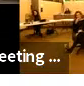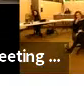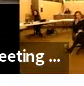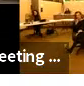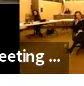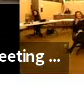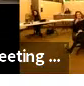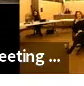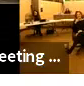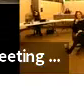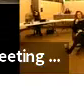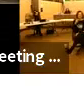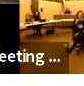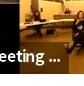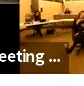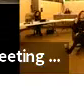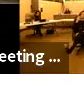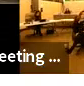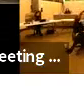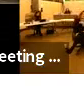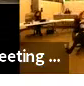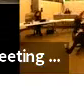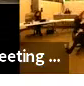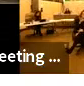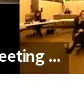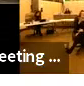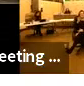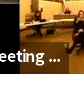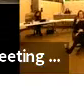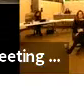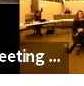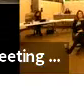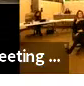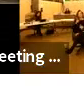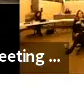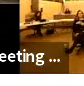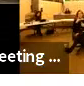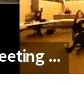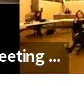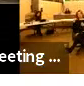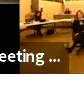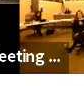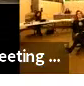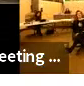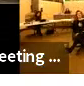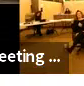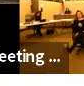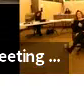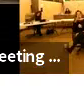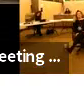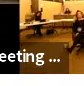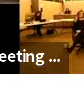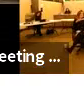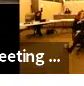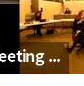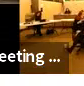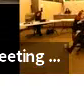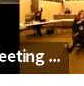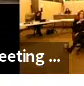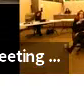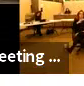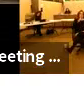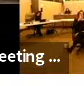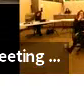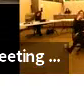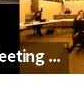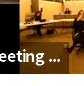to 6 feet or so. So as you're driving down Erie Station Road and you look out to the north, you're not going to see a 40-foot tall building. You're going to